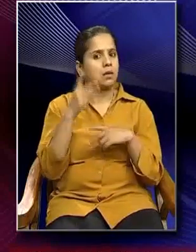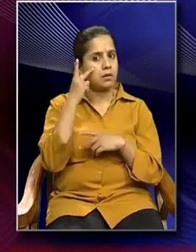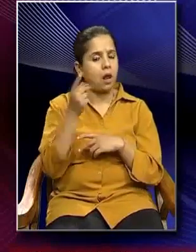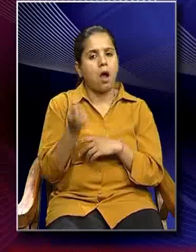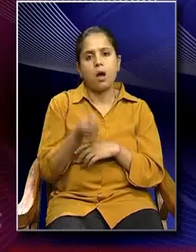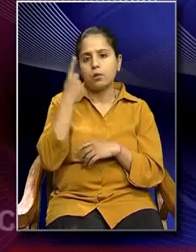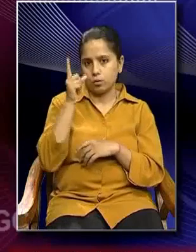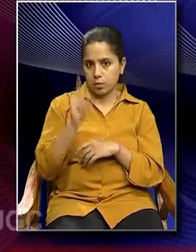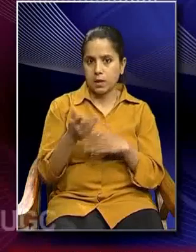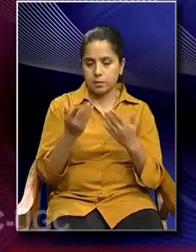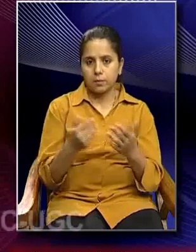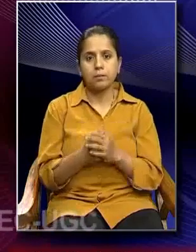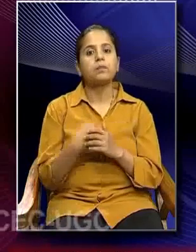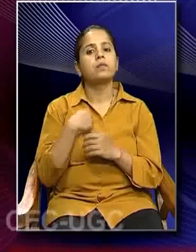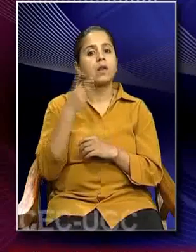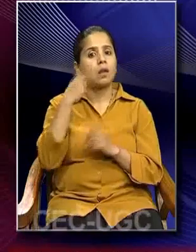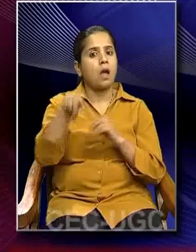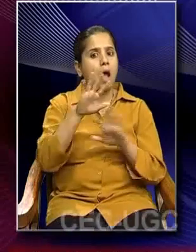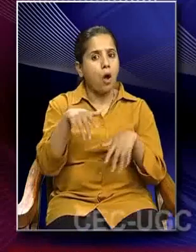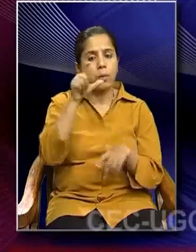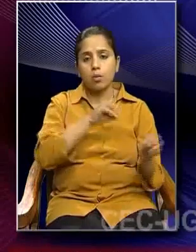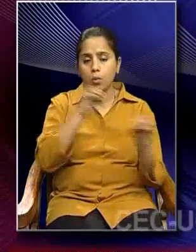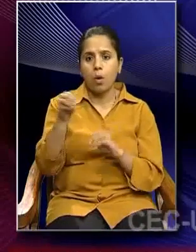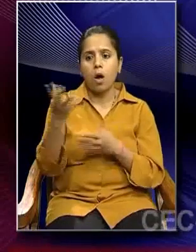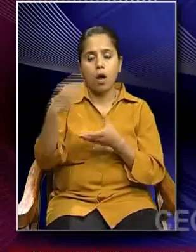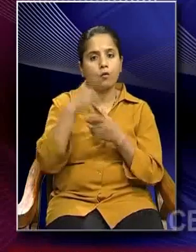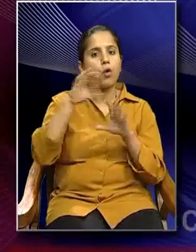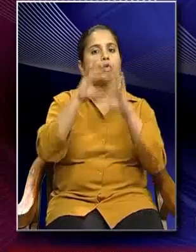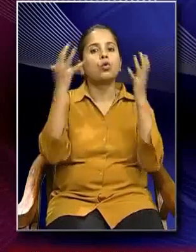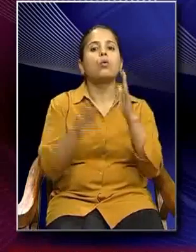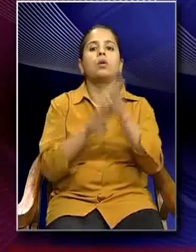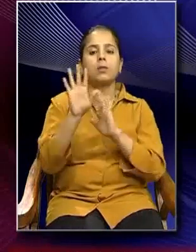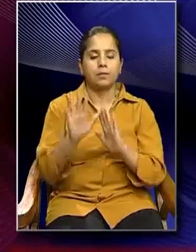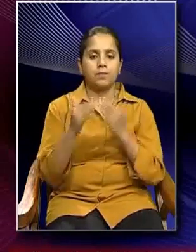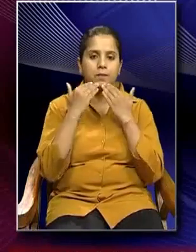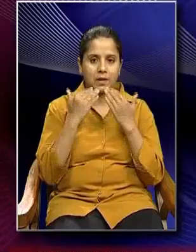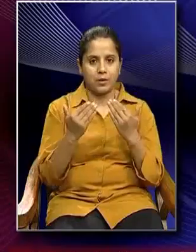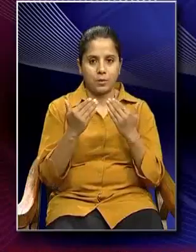understood and seen that how migrants are contributing for global development. Thank you.